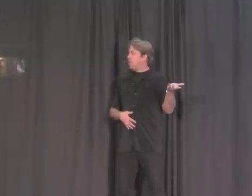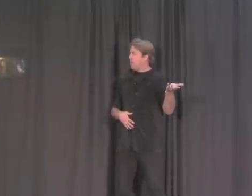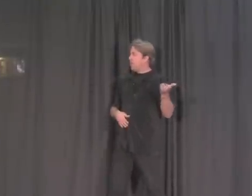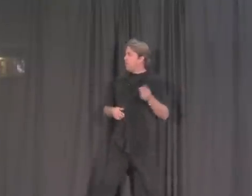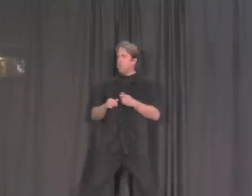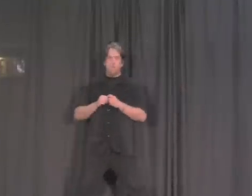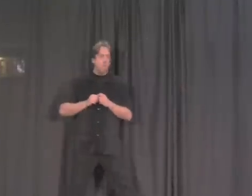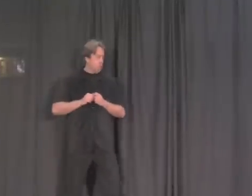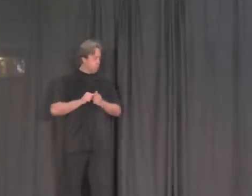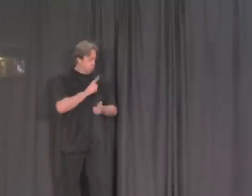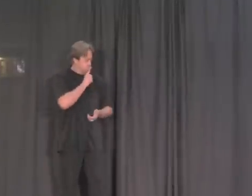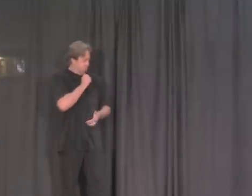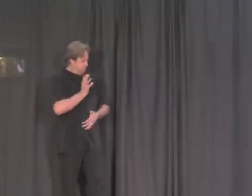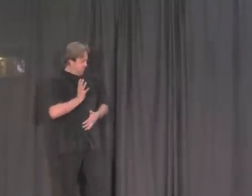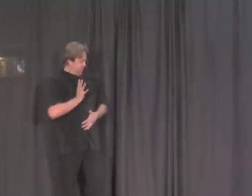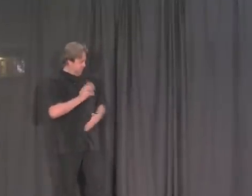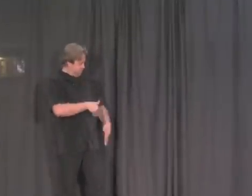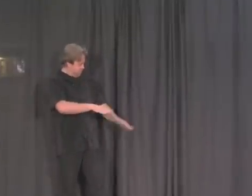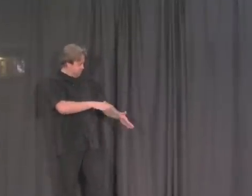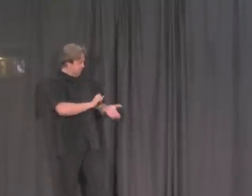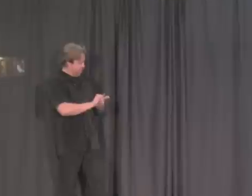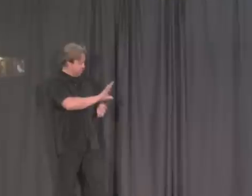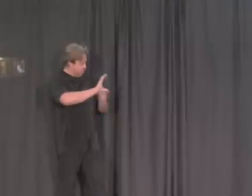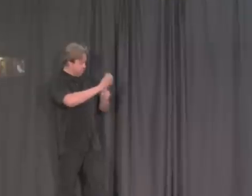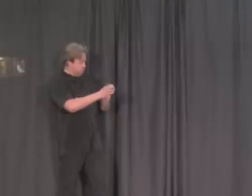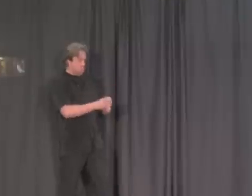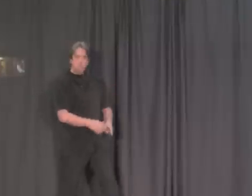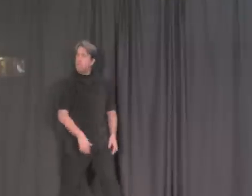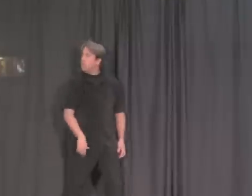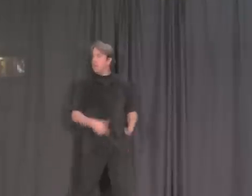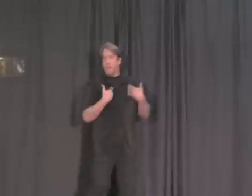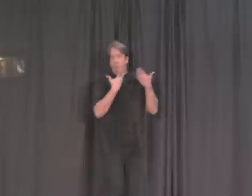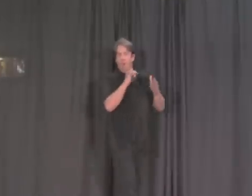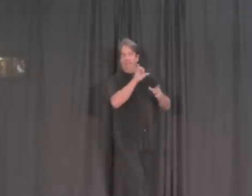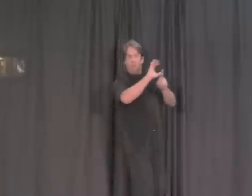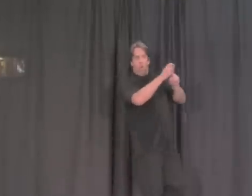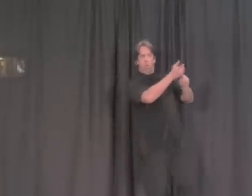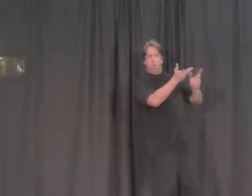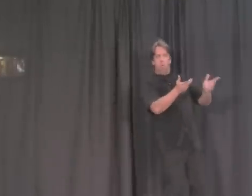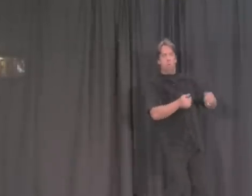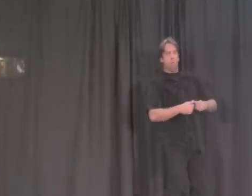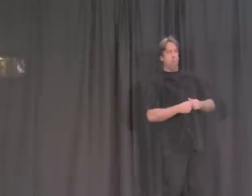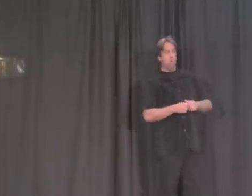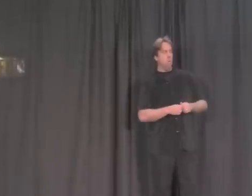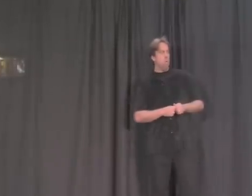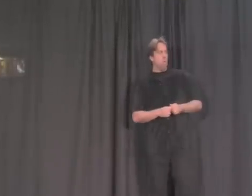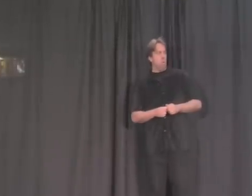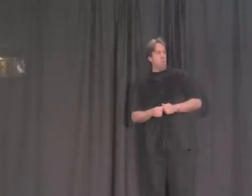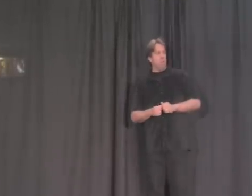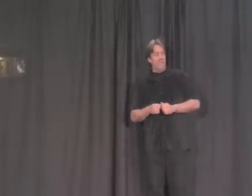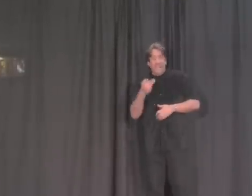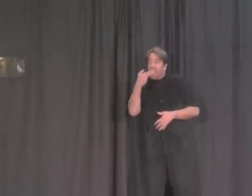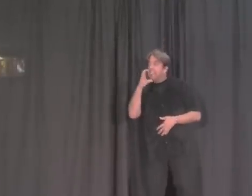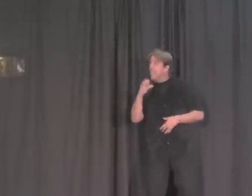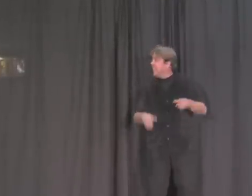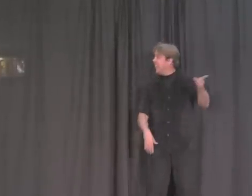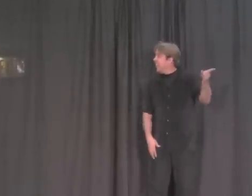each see people. But that's not polite. They're just like you, they're your culture. I don't want to be part of this culture. They're